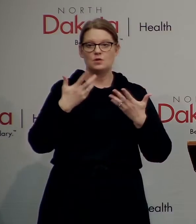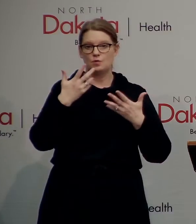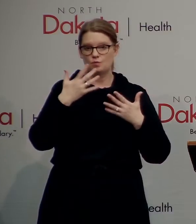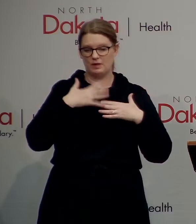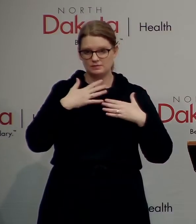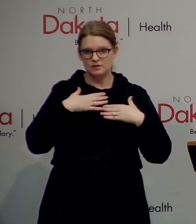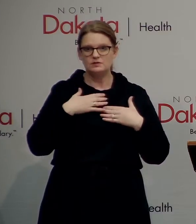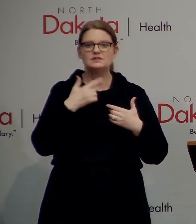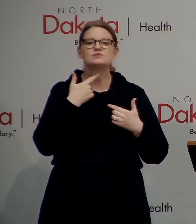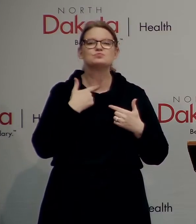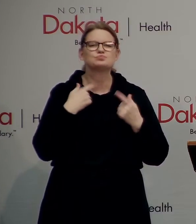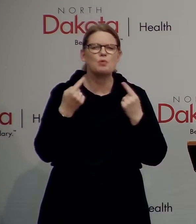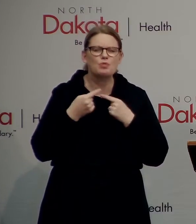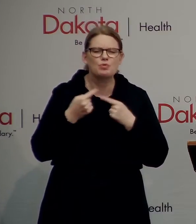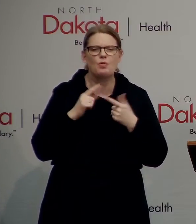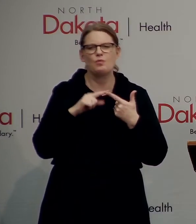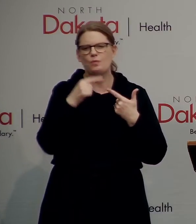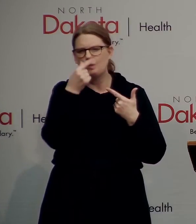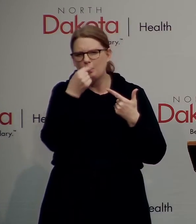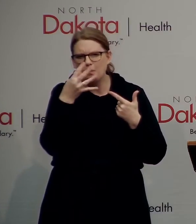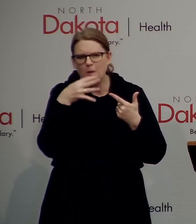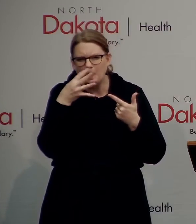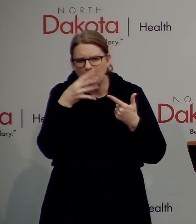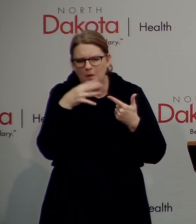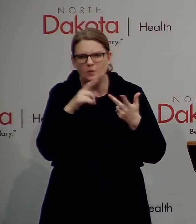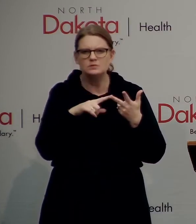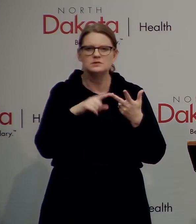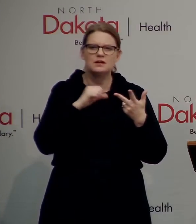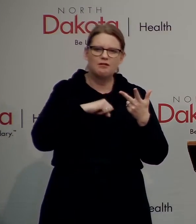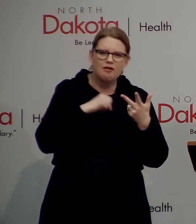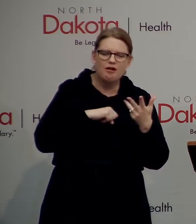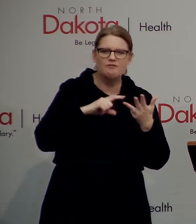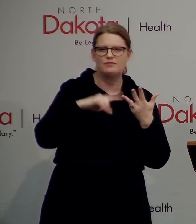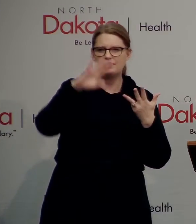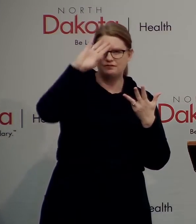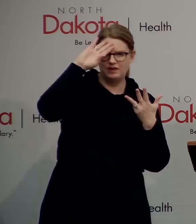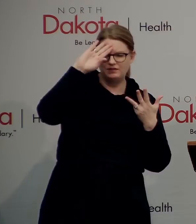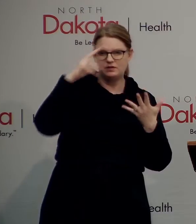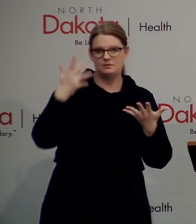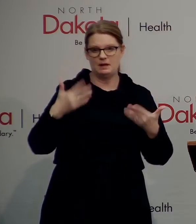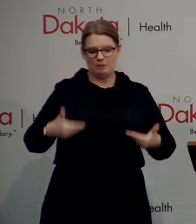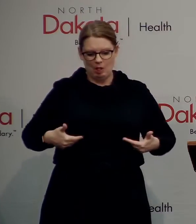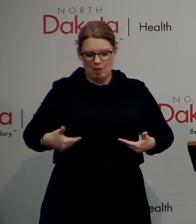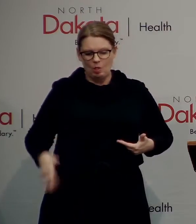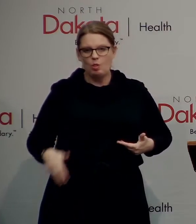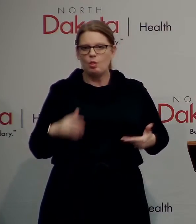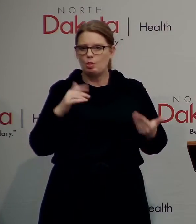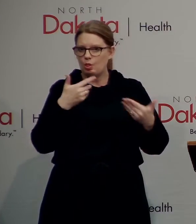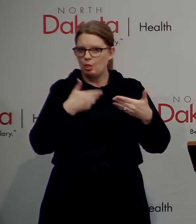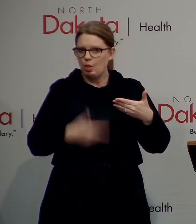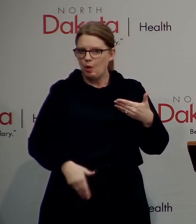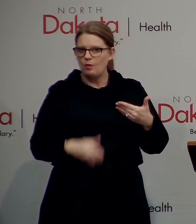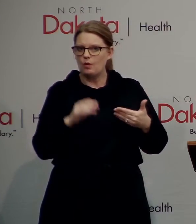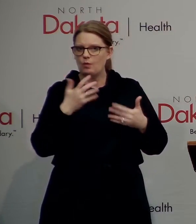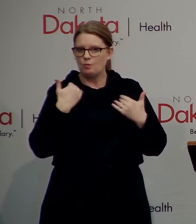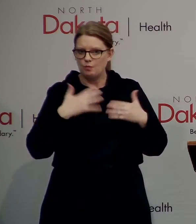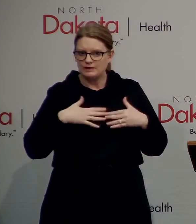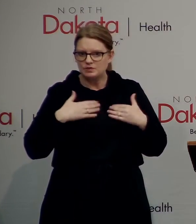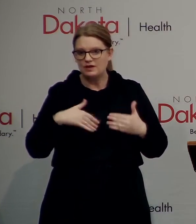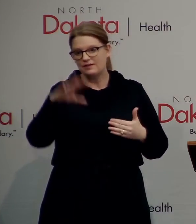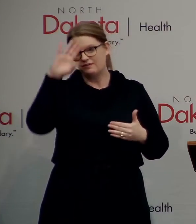nose, sore throat, cough, fever. They might include lower respiratory symptoms,